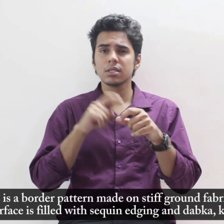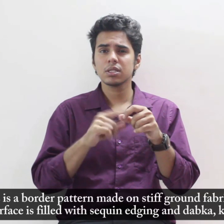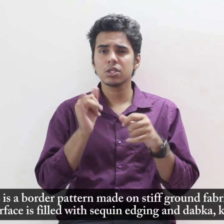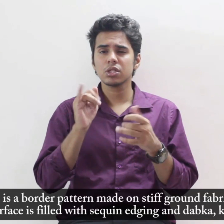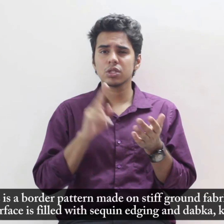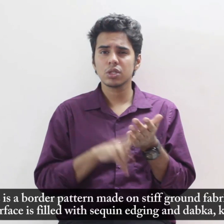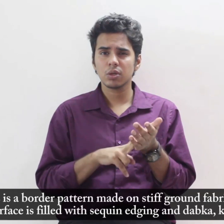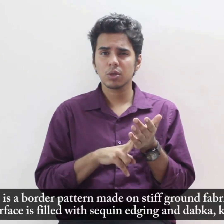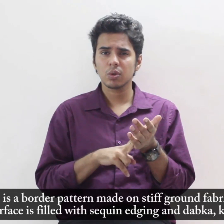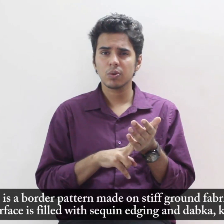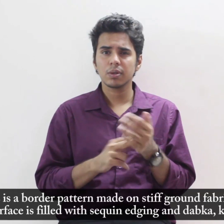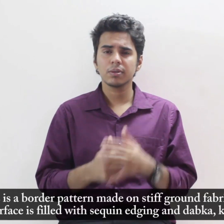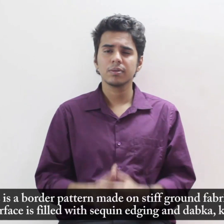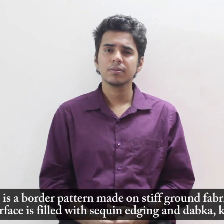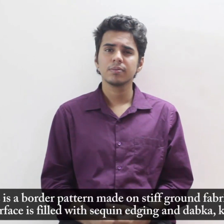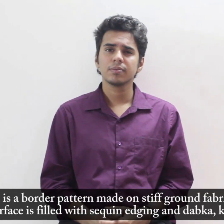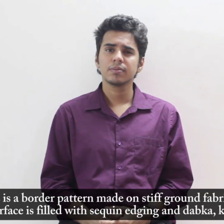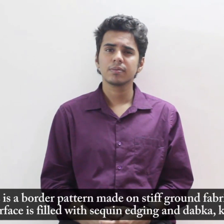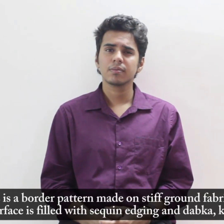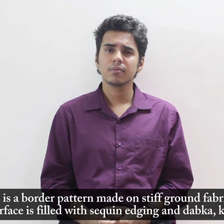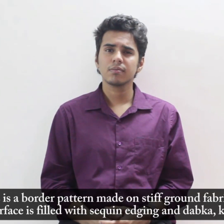and dabka, kasab and sitara.